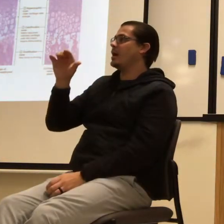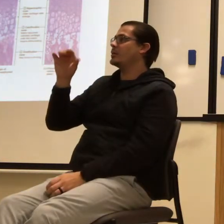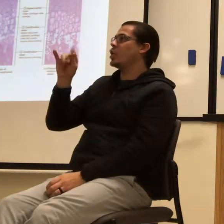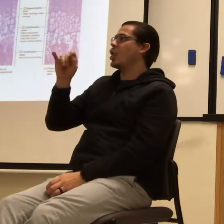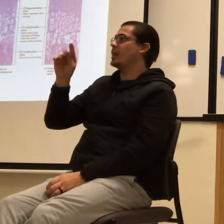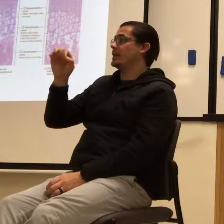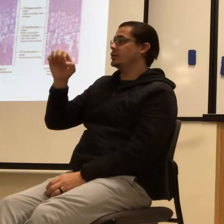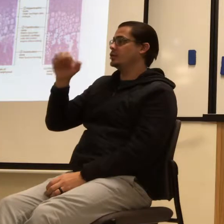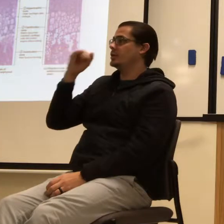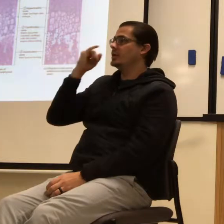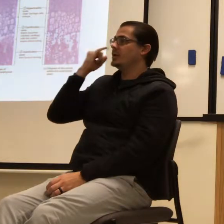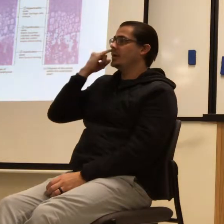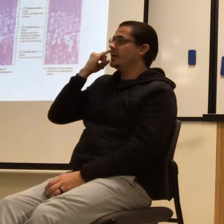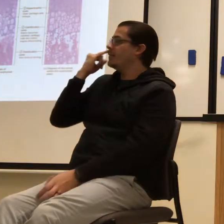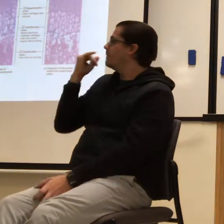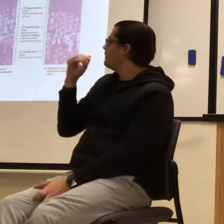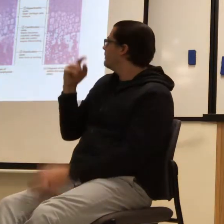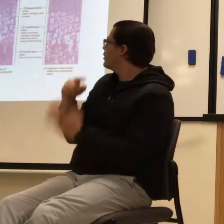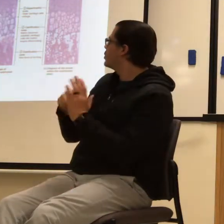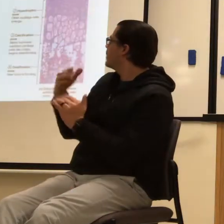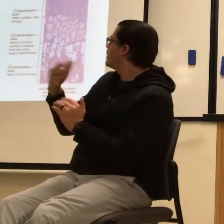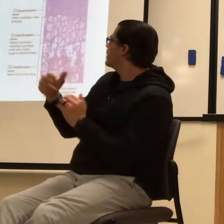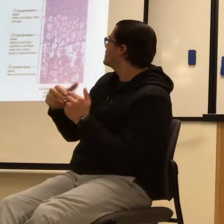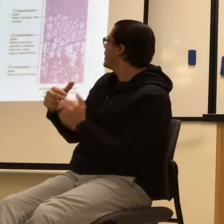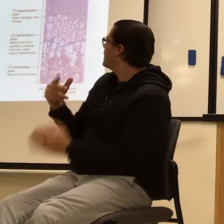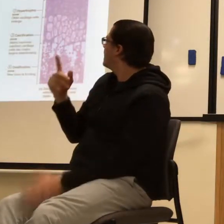there's, let me go to the next slide here.